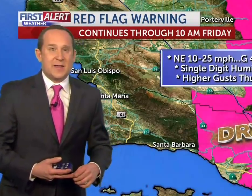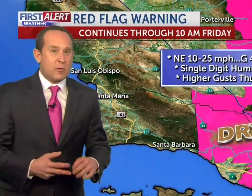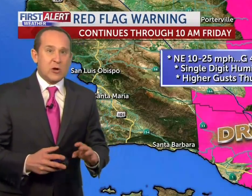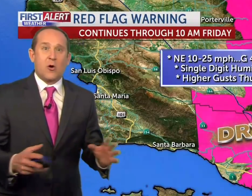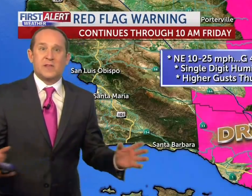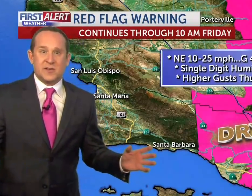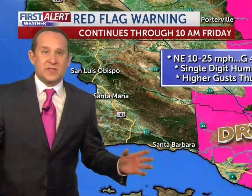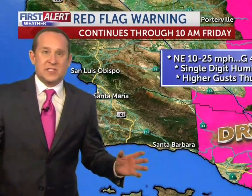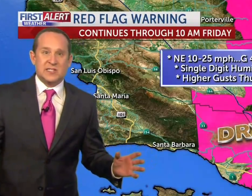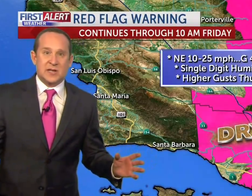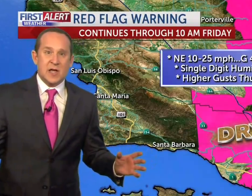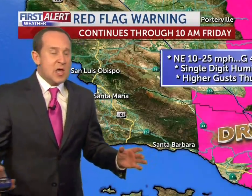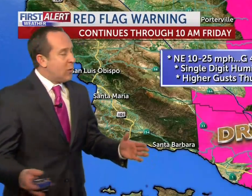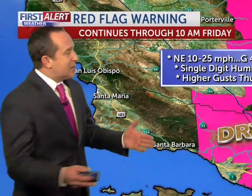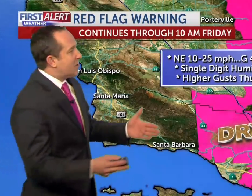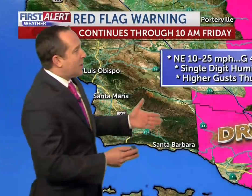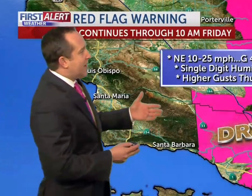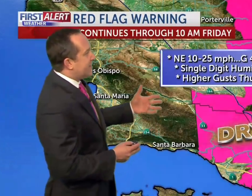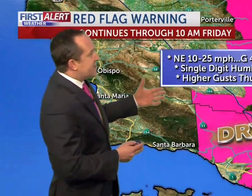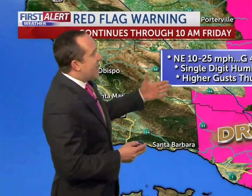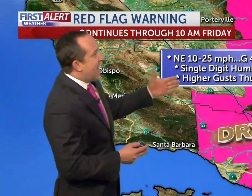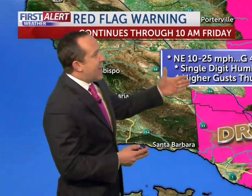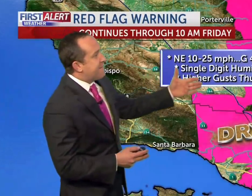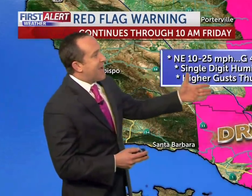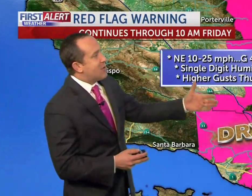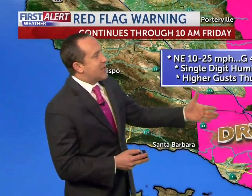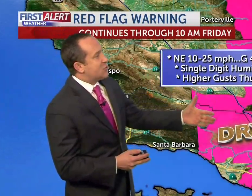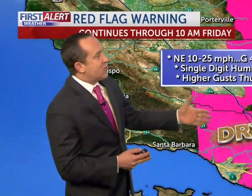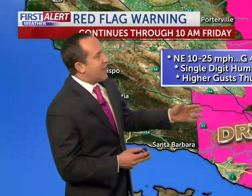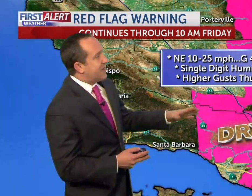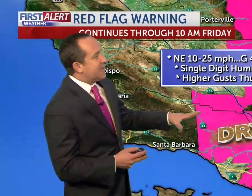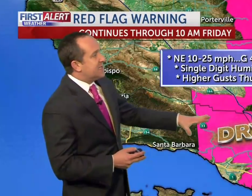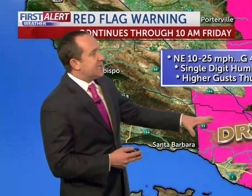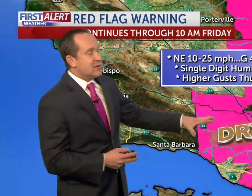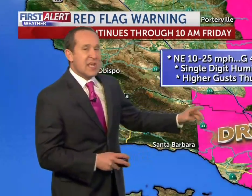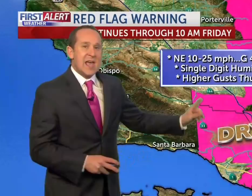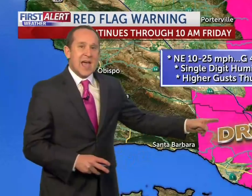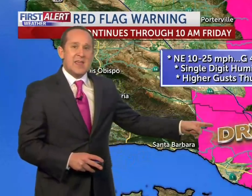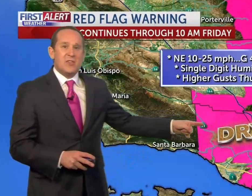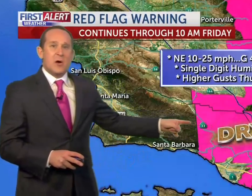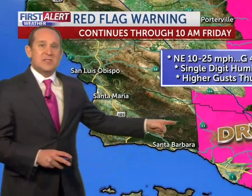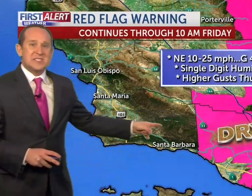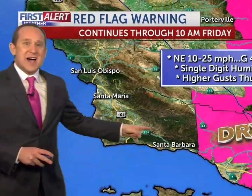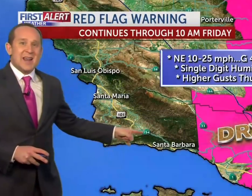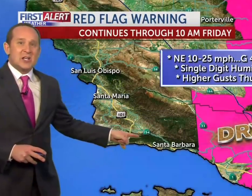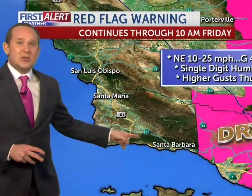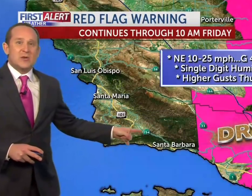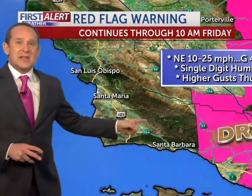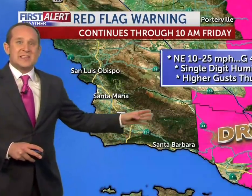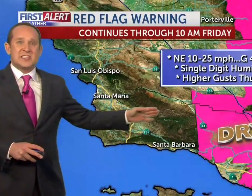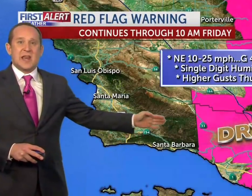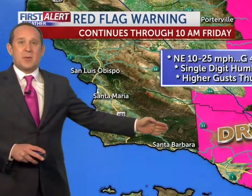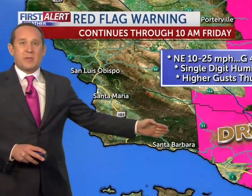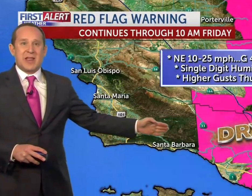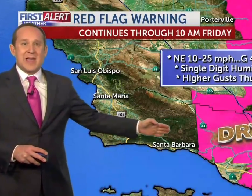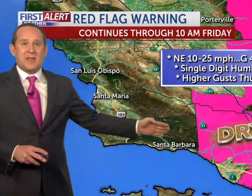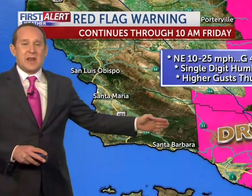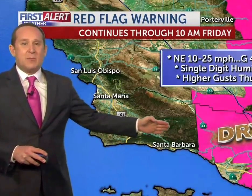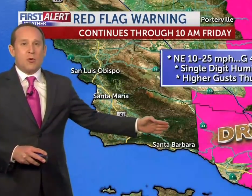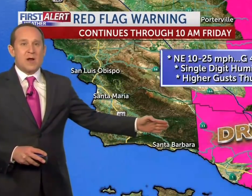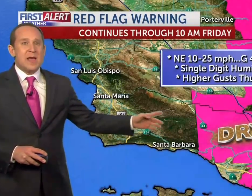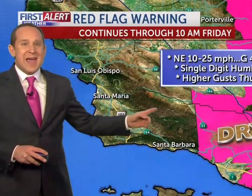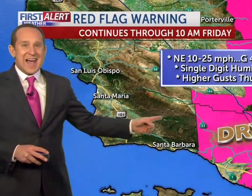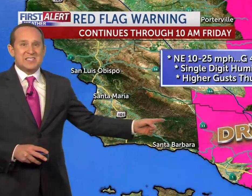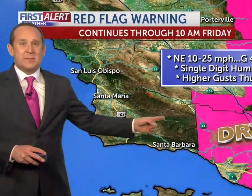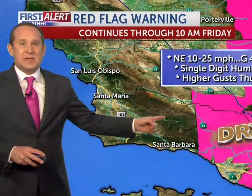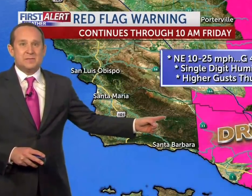gives you an idea that regardless of the season, we are talking about this high fire danger threat that continues. And even though it's not included in Santa Barbara